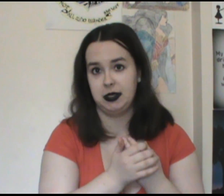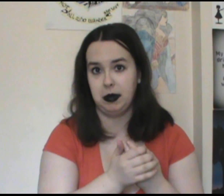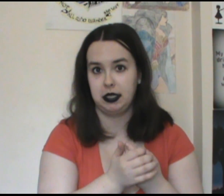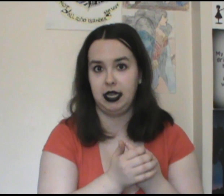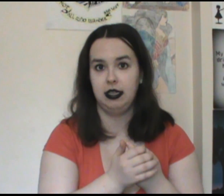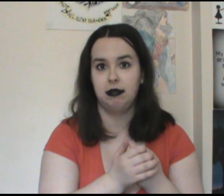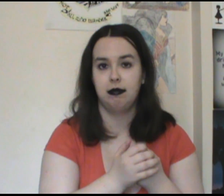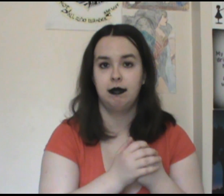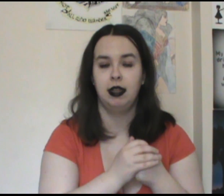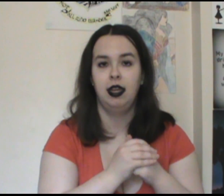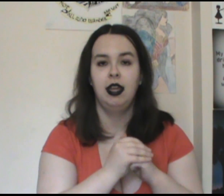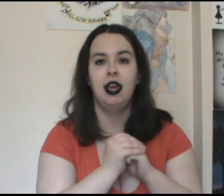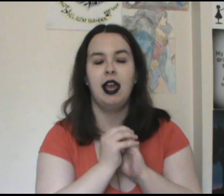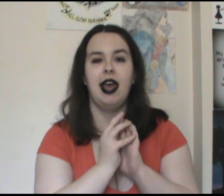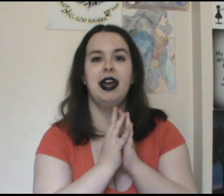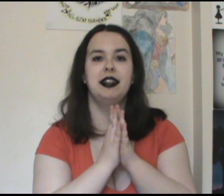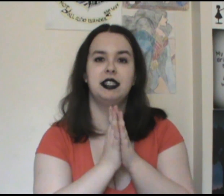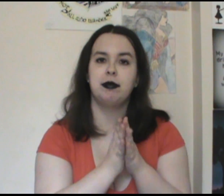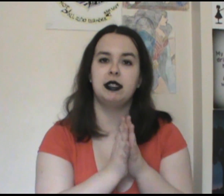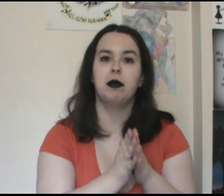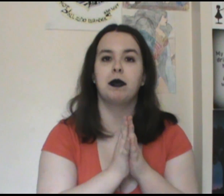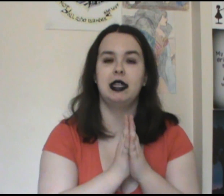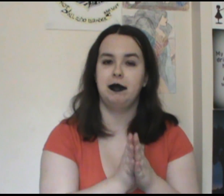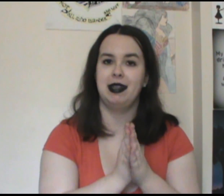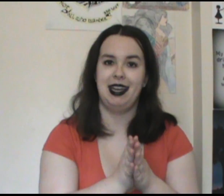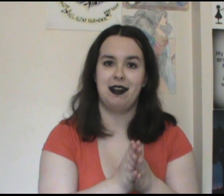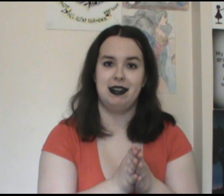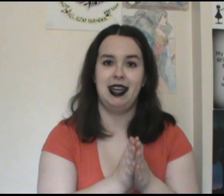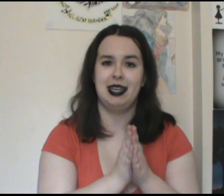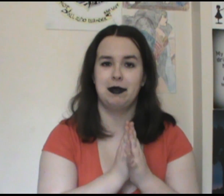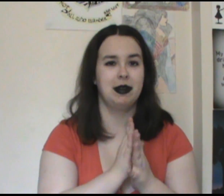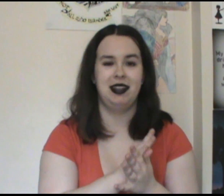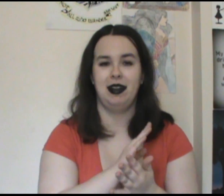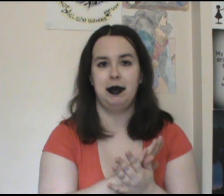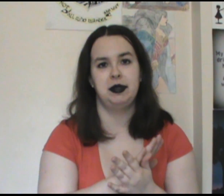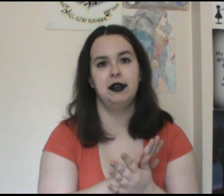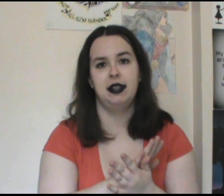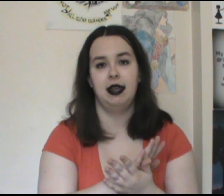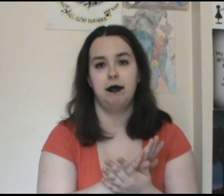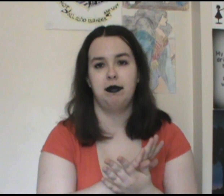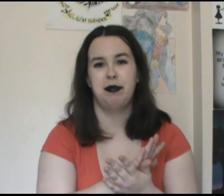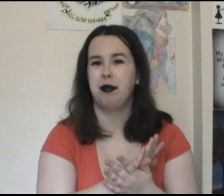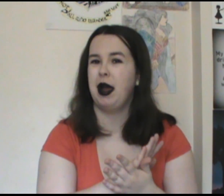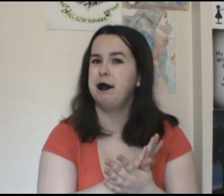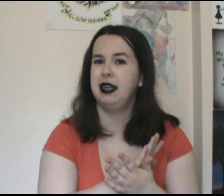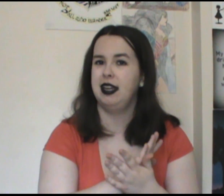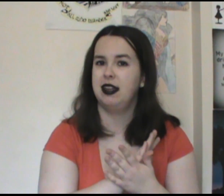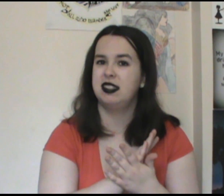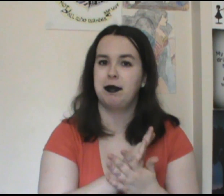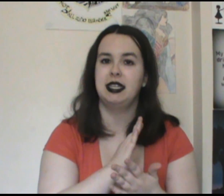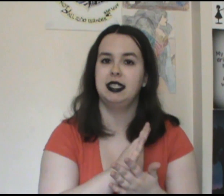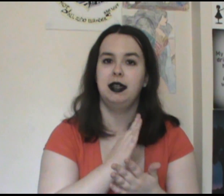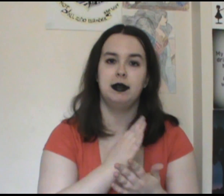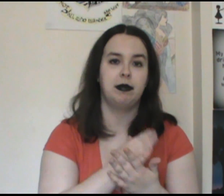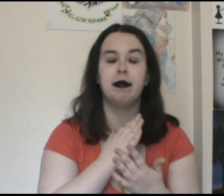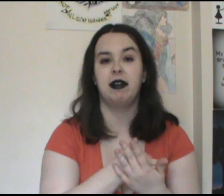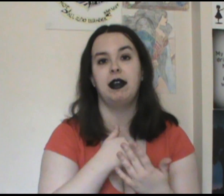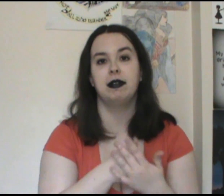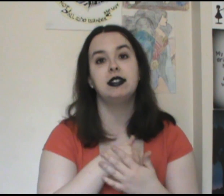world killer. And this was a really, really entertaining and a really great episode that probably, surprisingly, was one of my favorites so